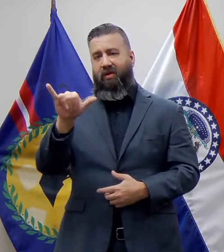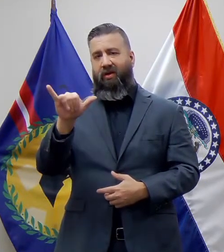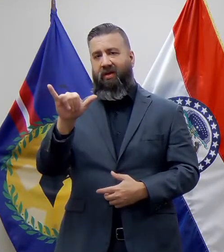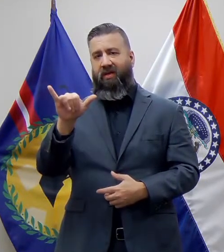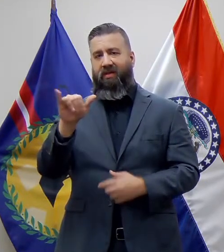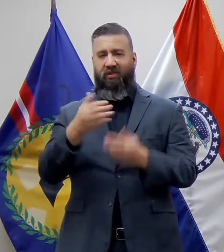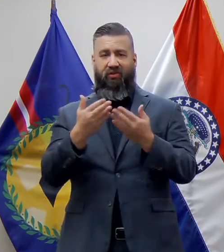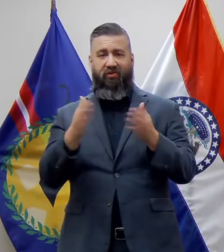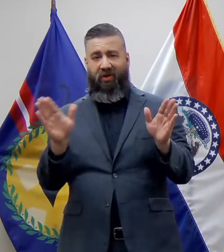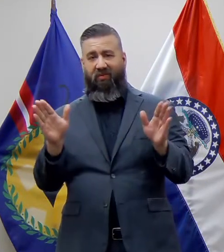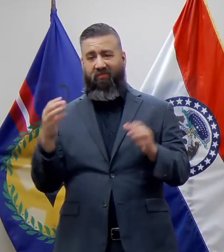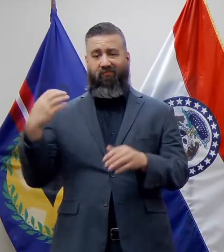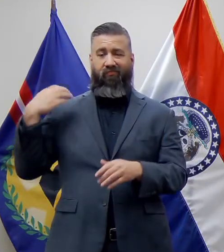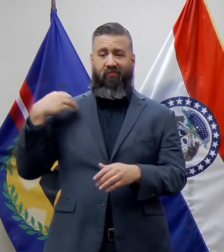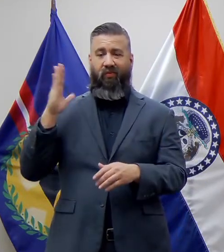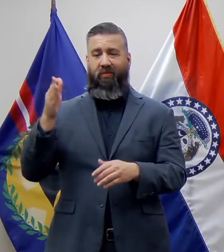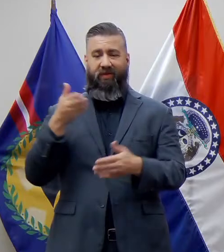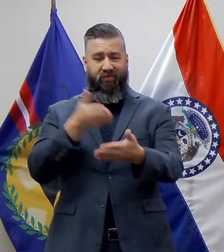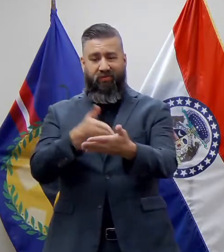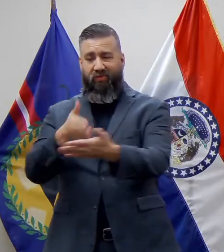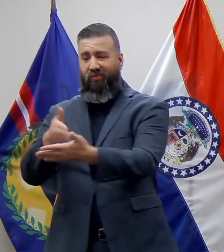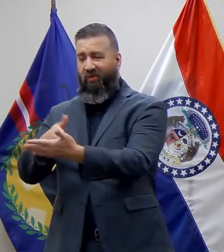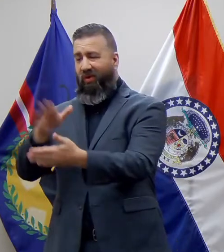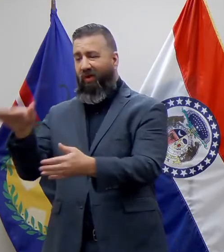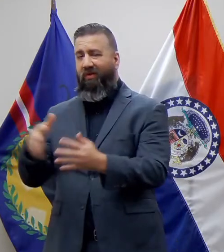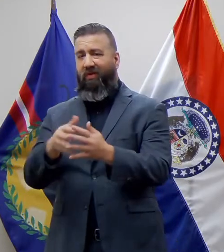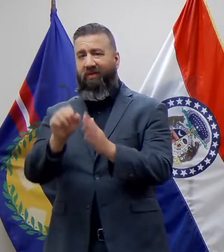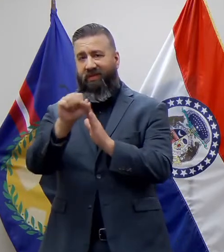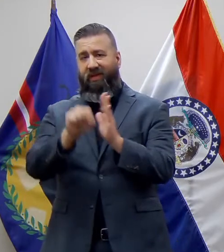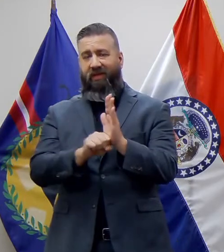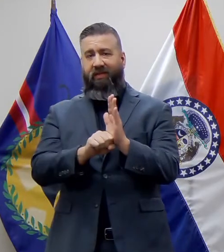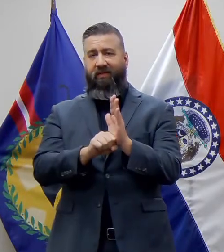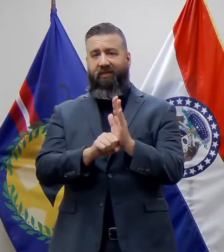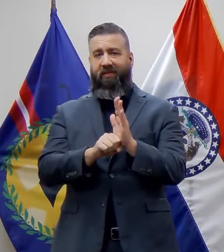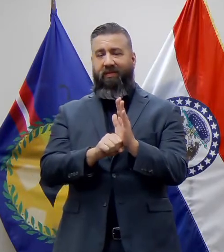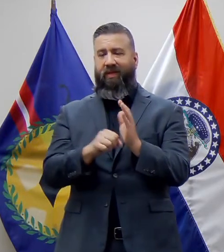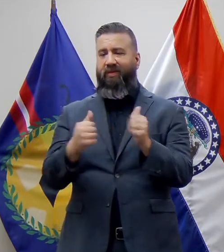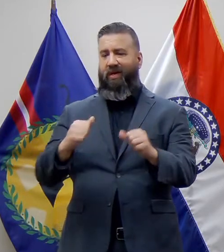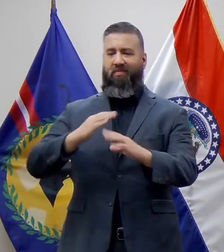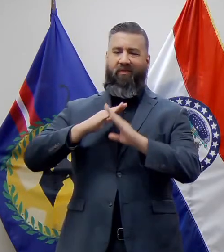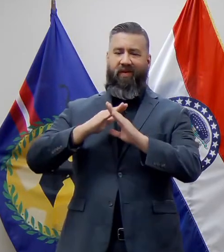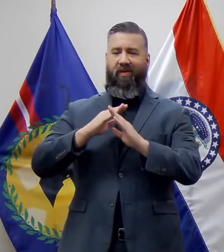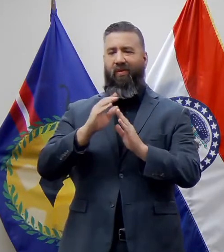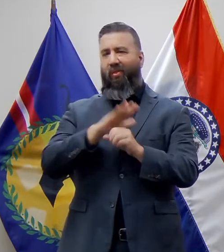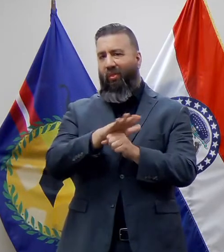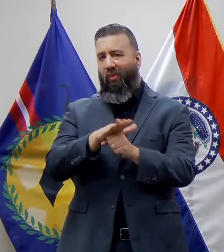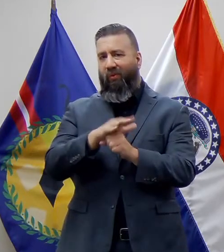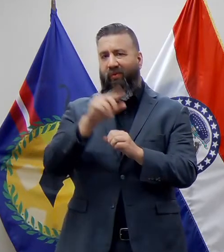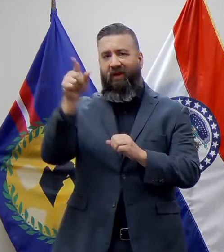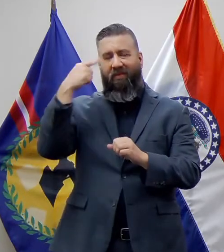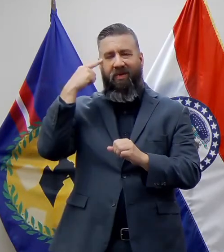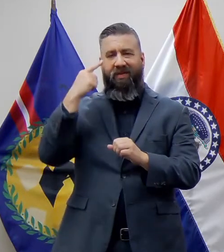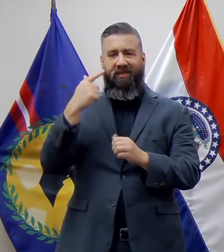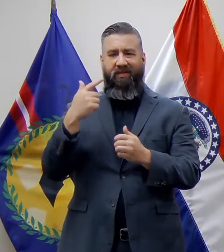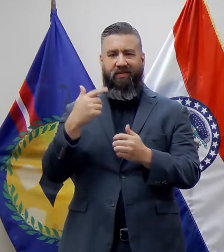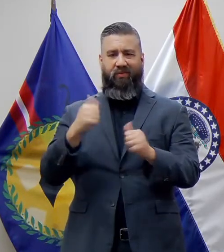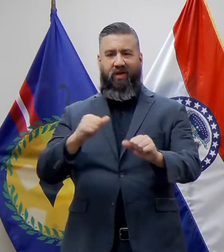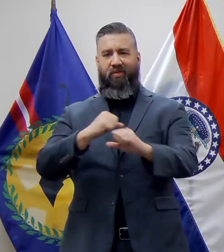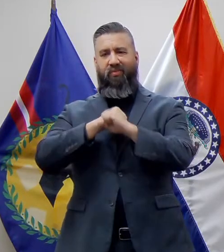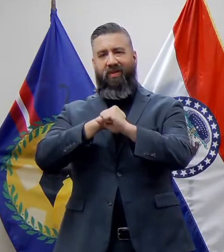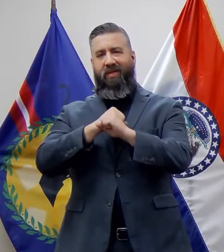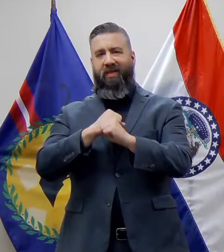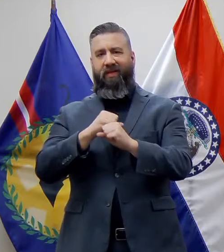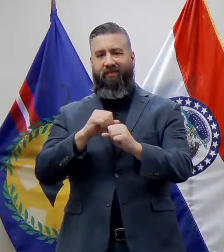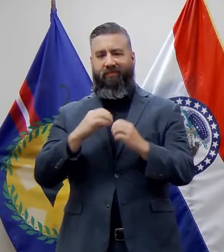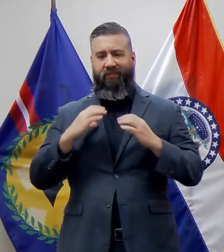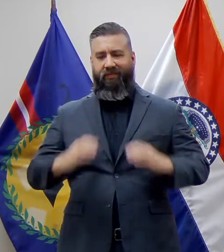over the state if he wants to get between local governments that are trying to protect their citizens with something very simple like a